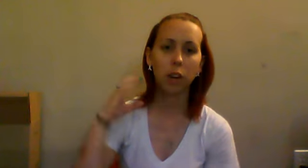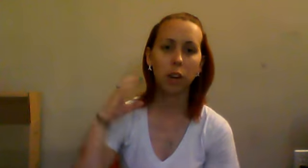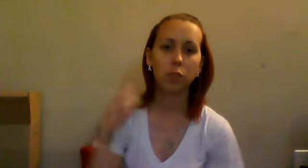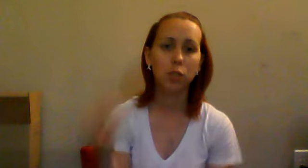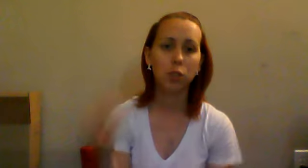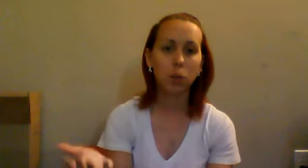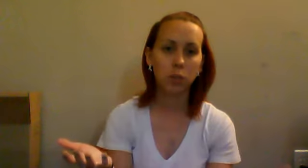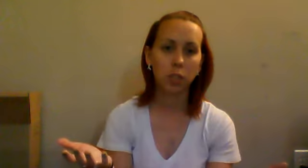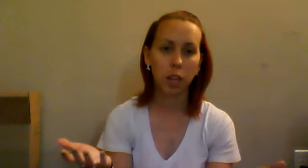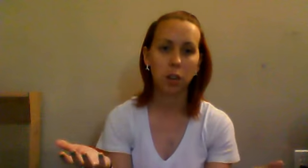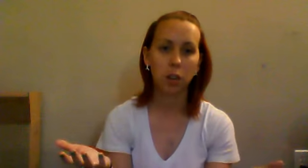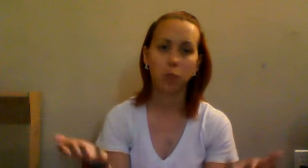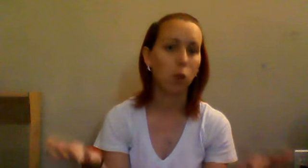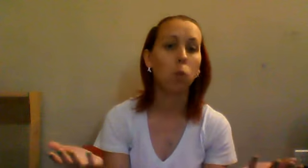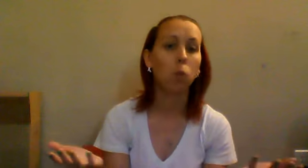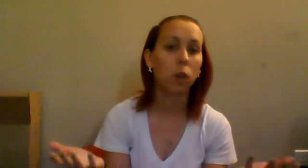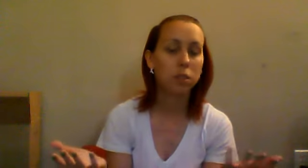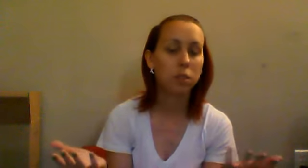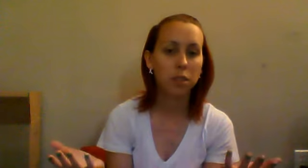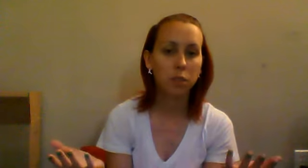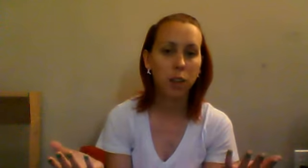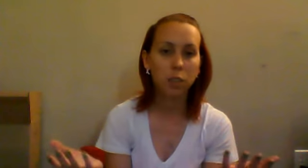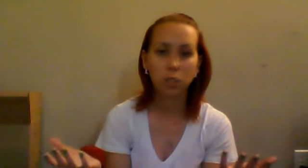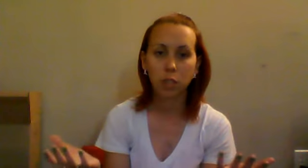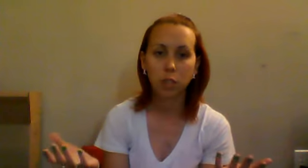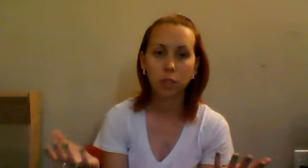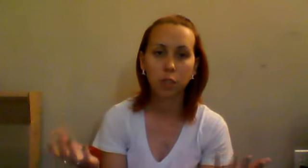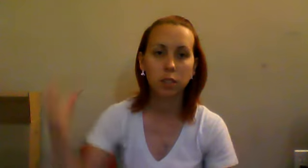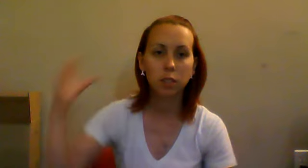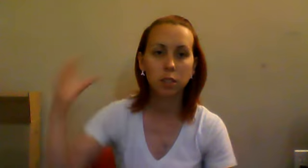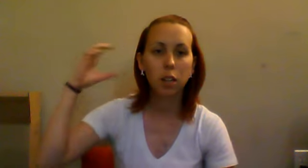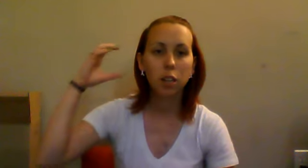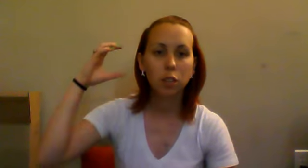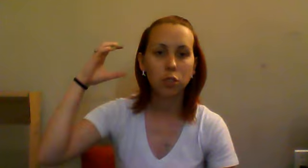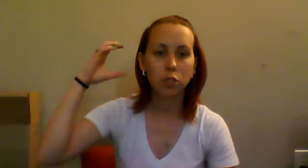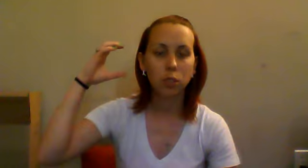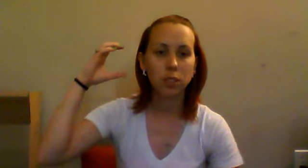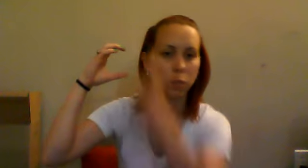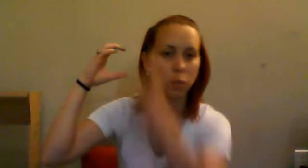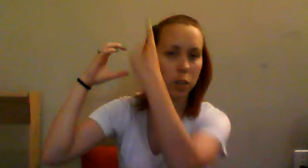if you don't really care or you don't want to specify the gender of your cousin, you just hold it somewhere in between